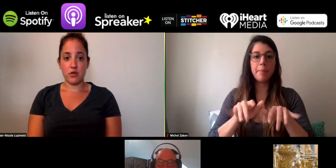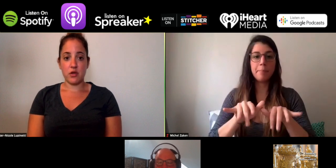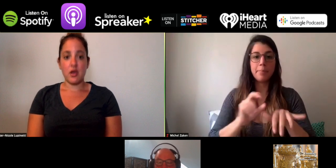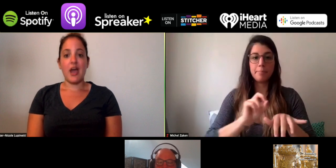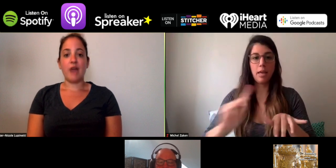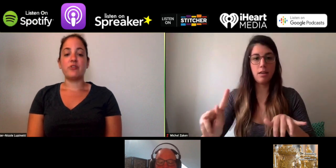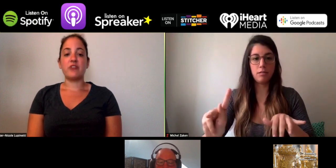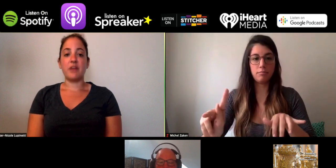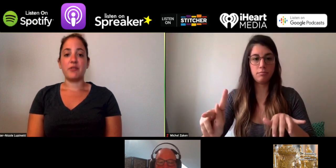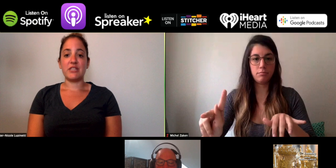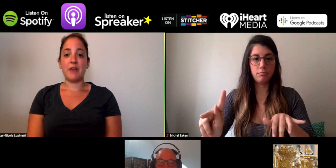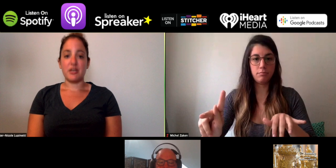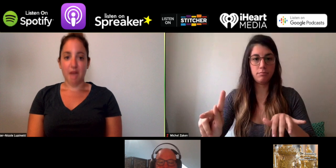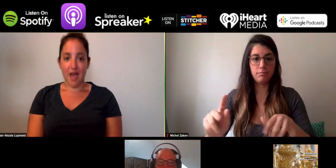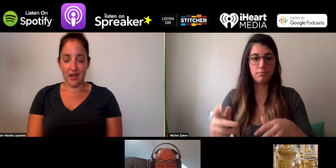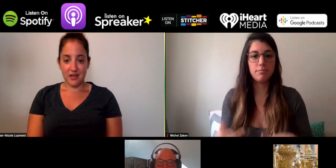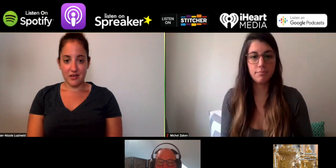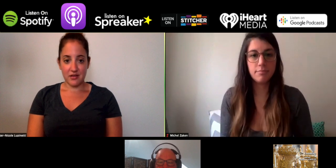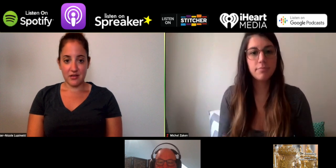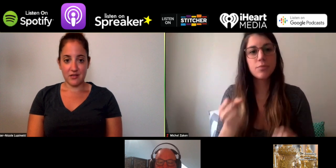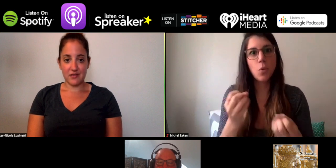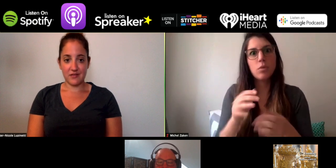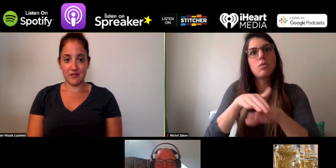through, I would type and respond back.